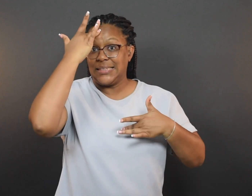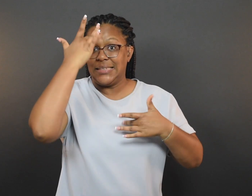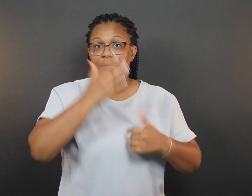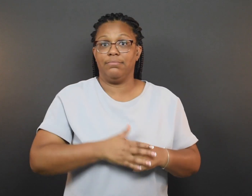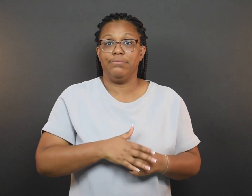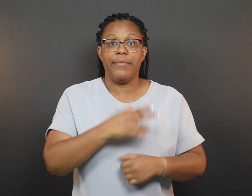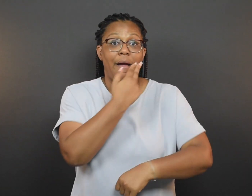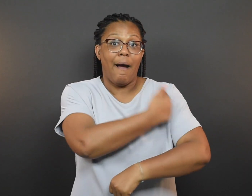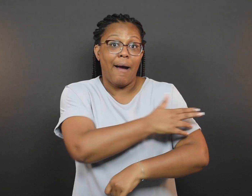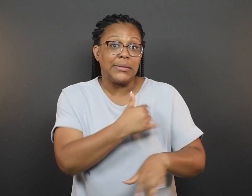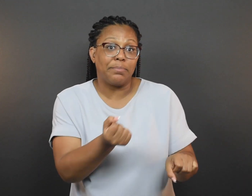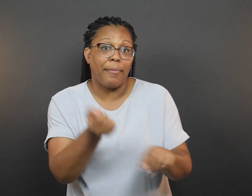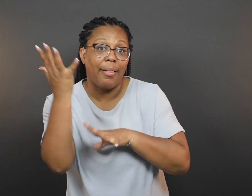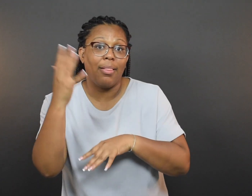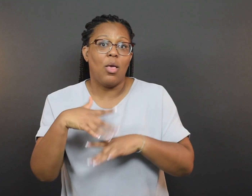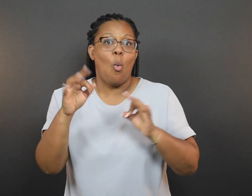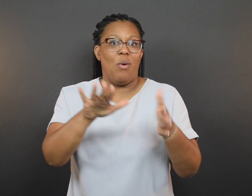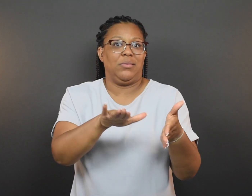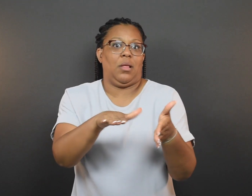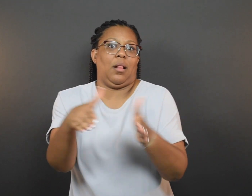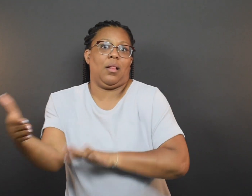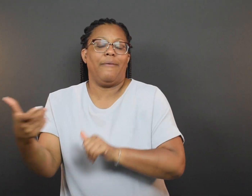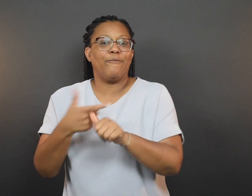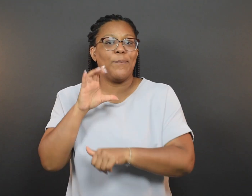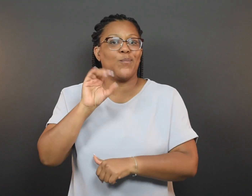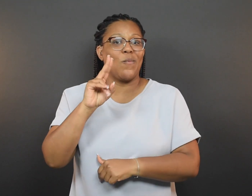hospitalized, or dying from COVID-19.